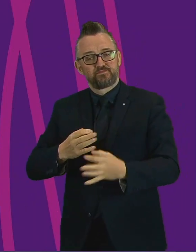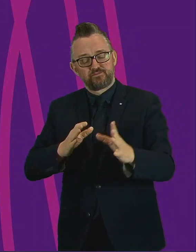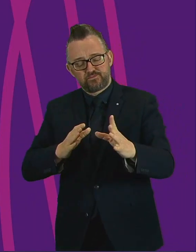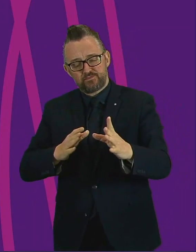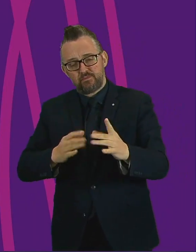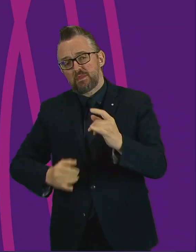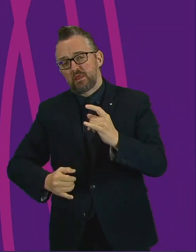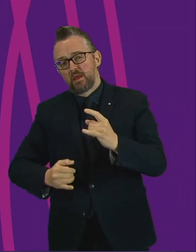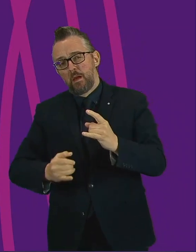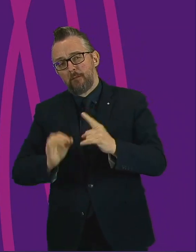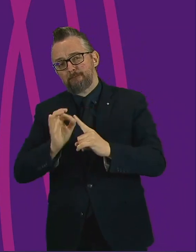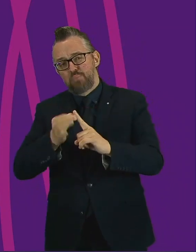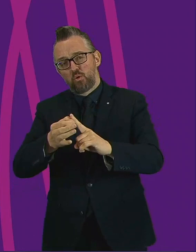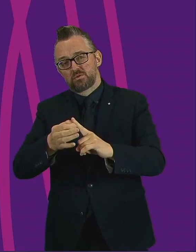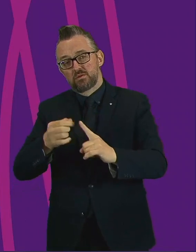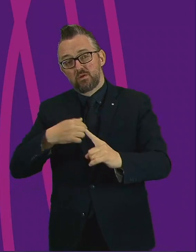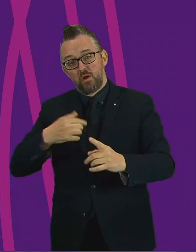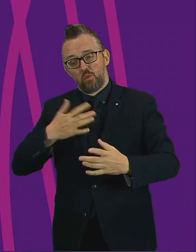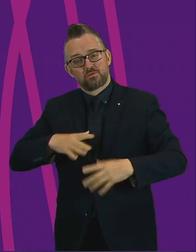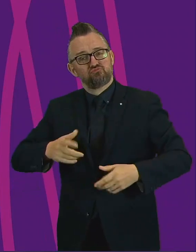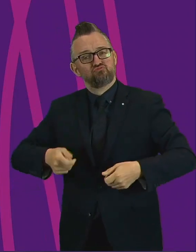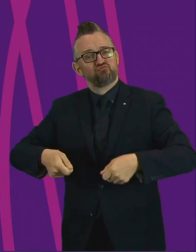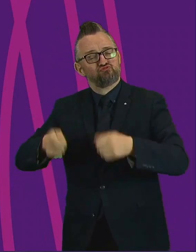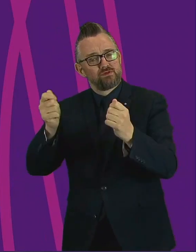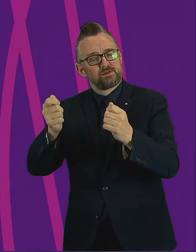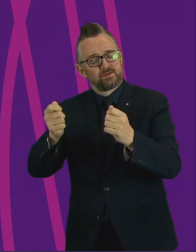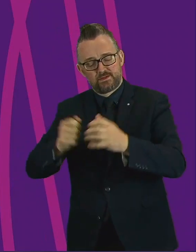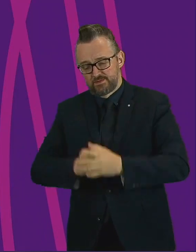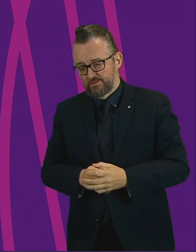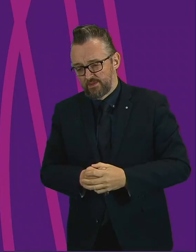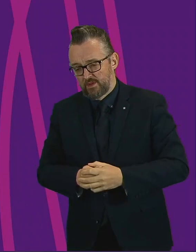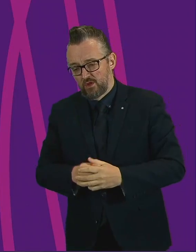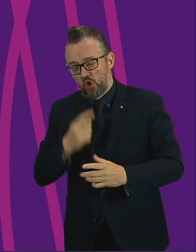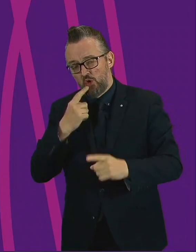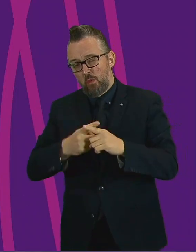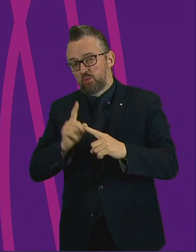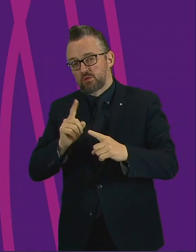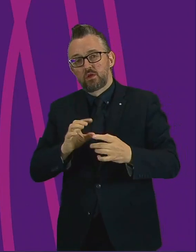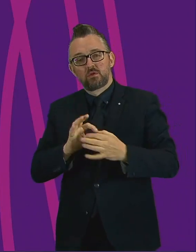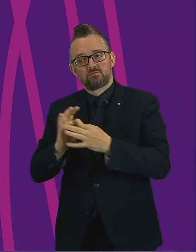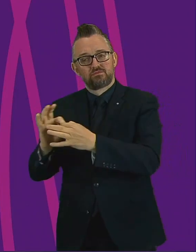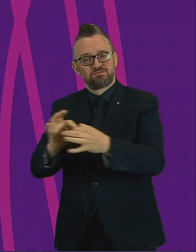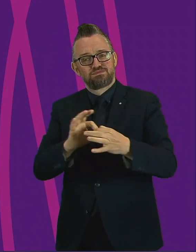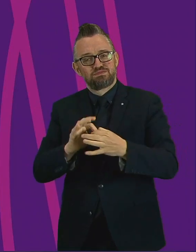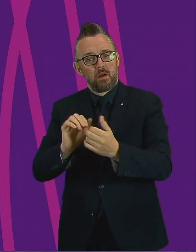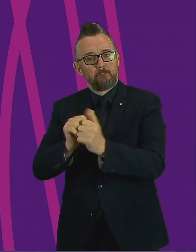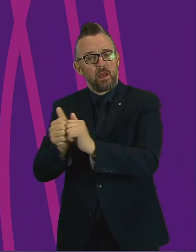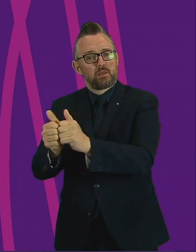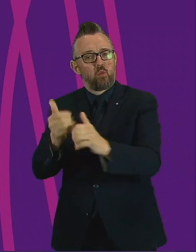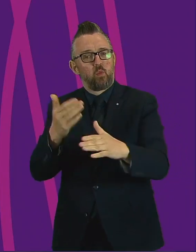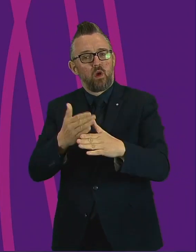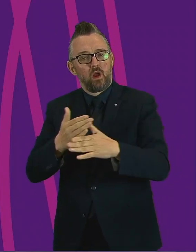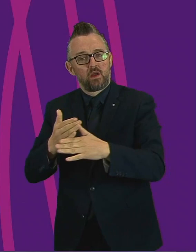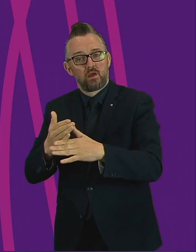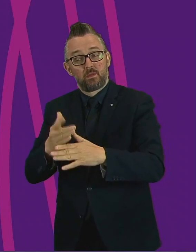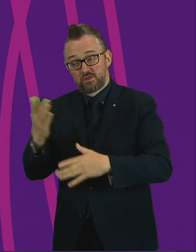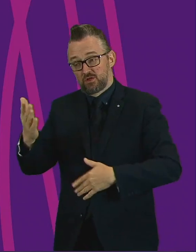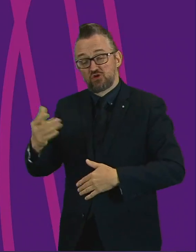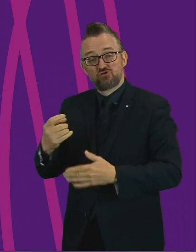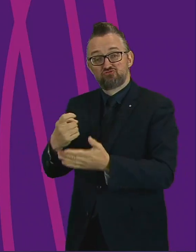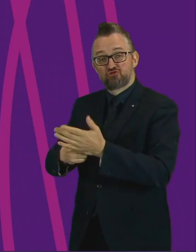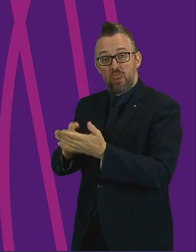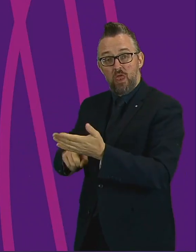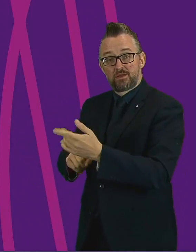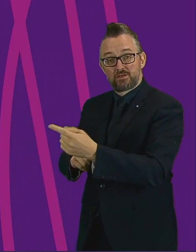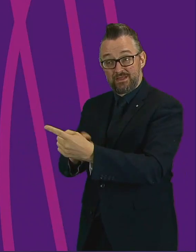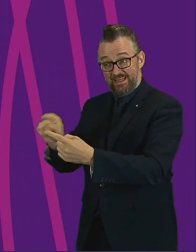make genuinely in the spirit that we've always tried to deal with this, of collaboration and partnership. But to use Richard Leonard's term, it's